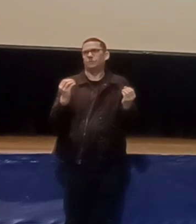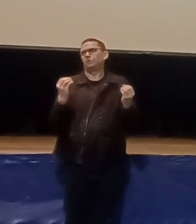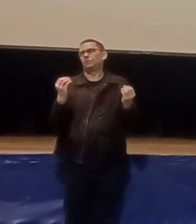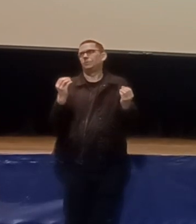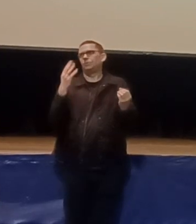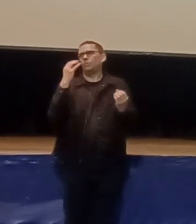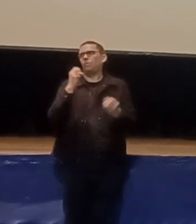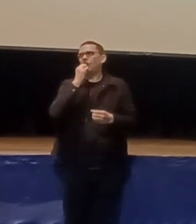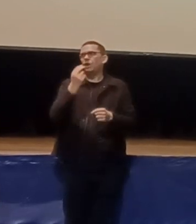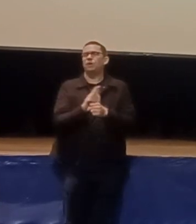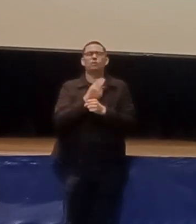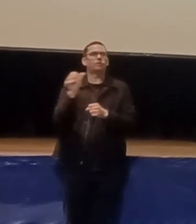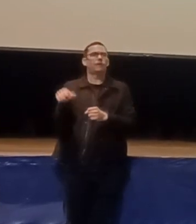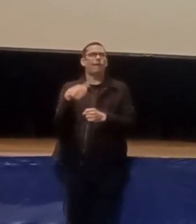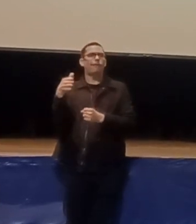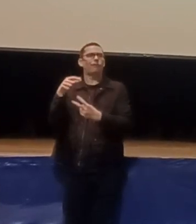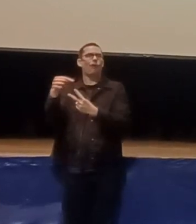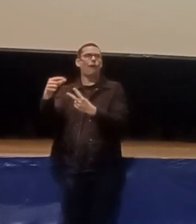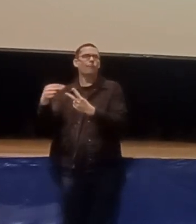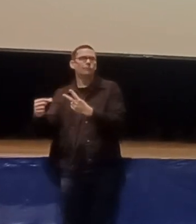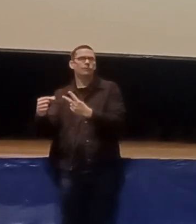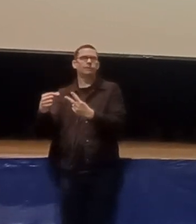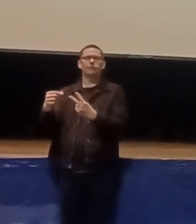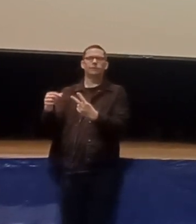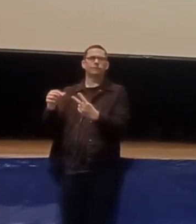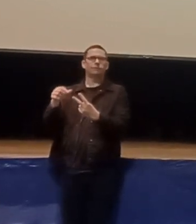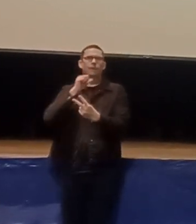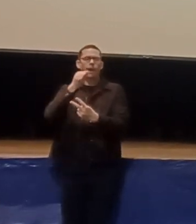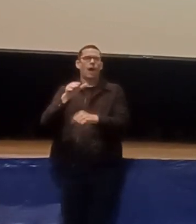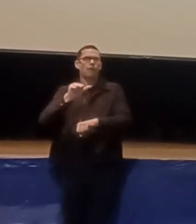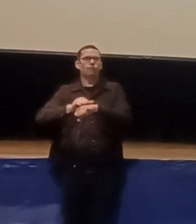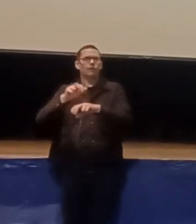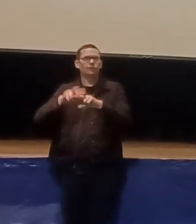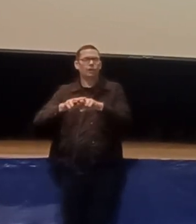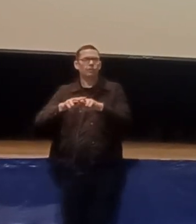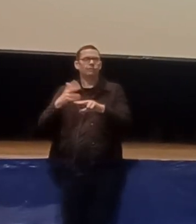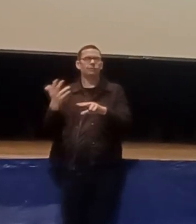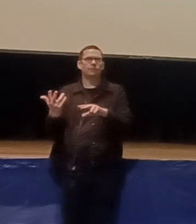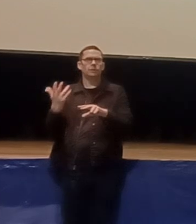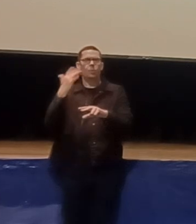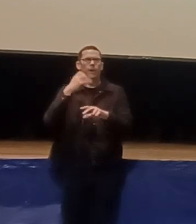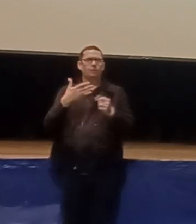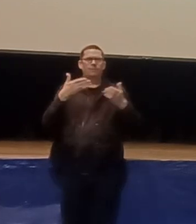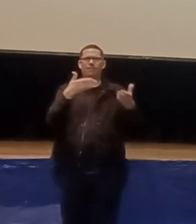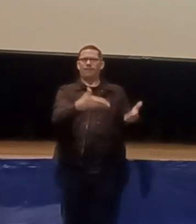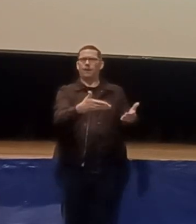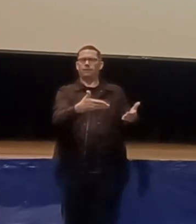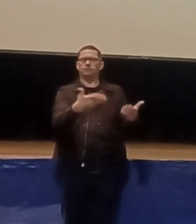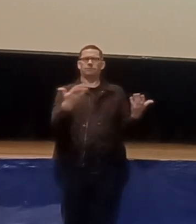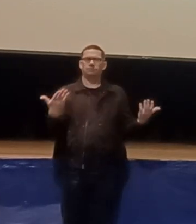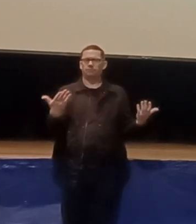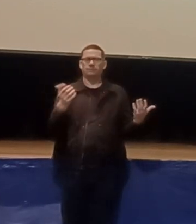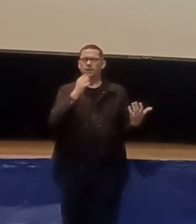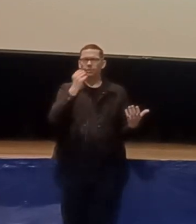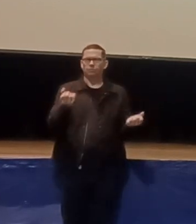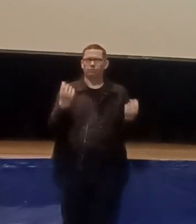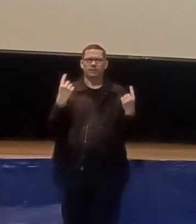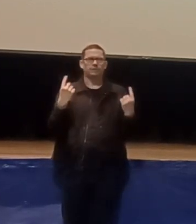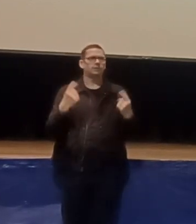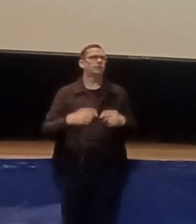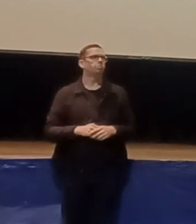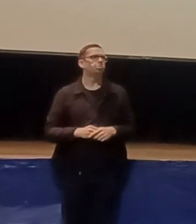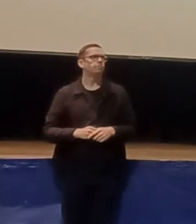other alternatives to rock salt anyway, and why it has to be stored there, and why the char has to be there anyway, because it